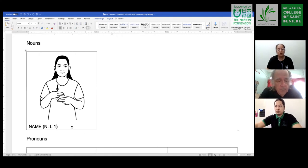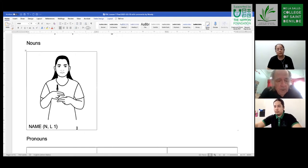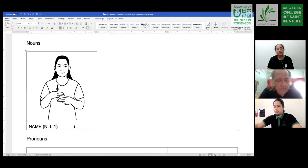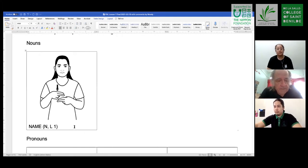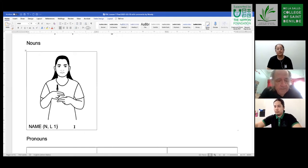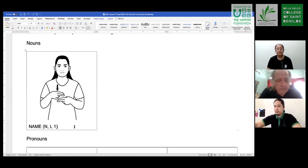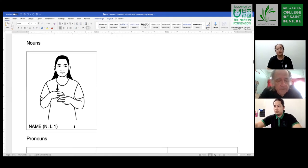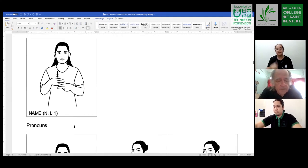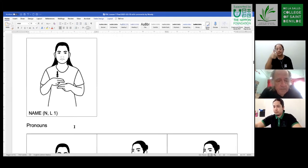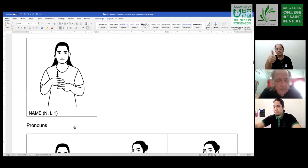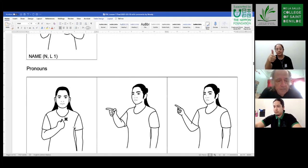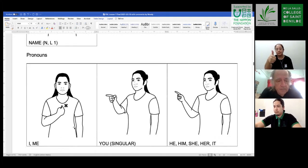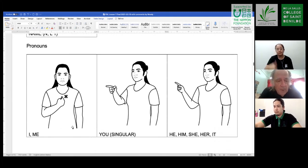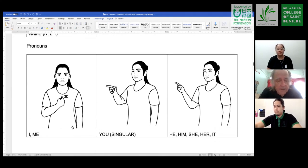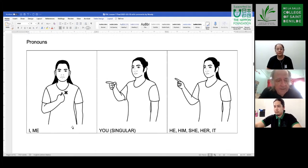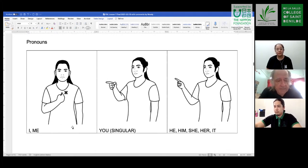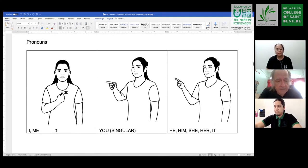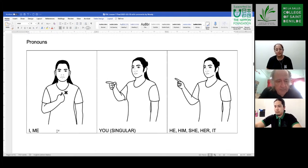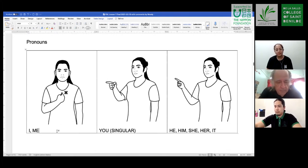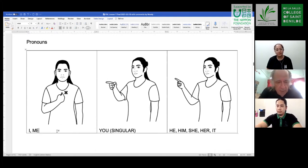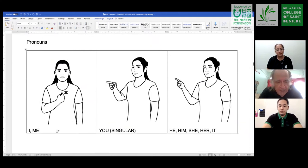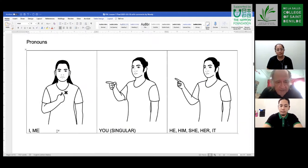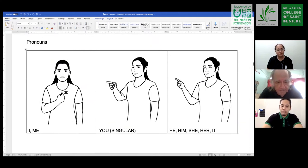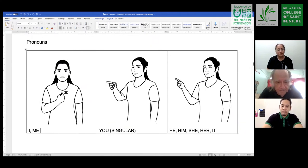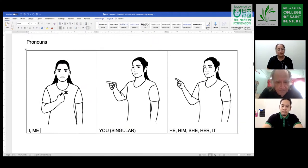Good. Okay. And then pronoun?